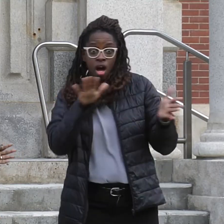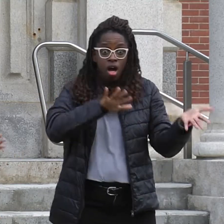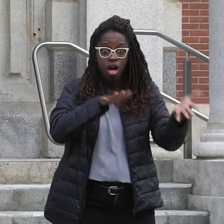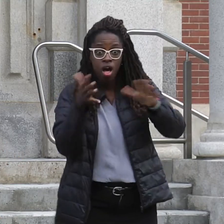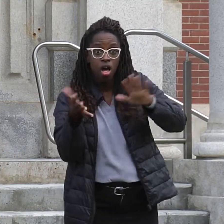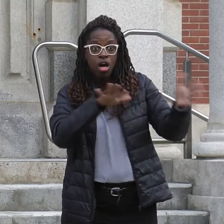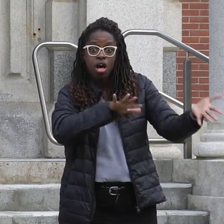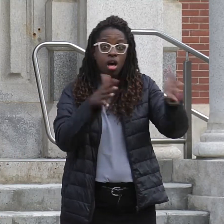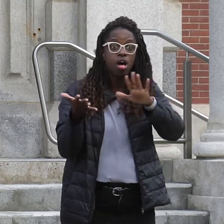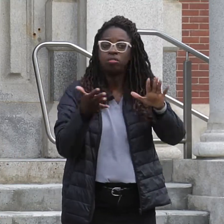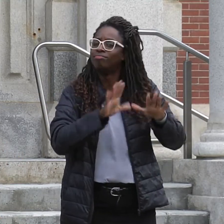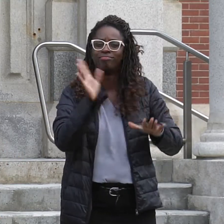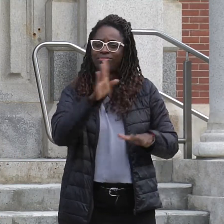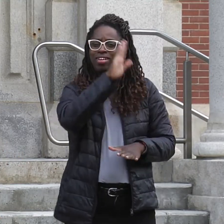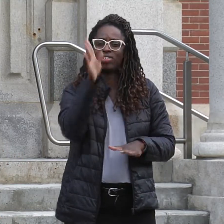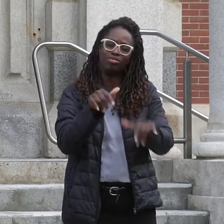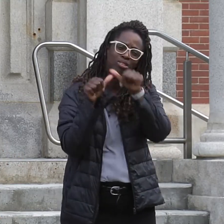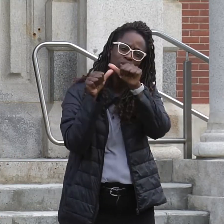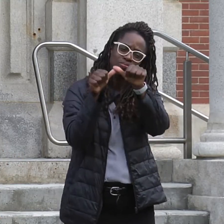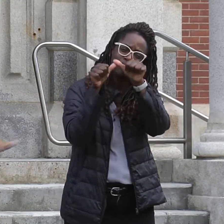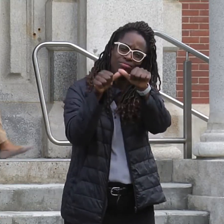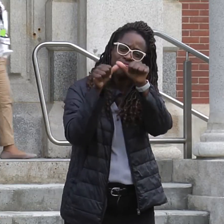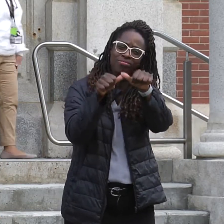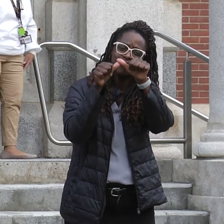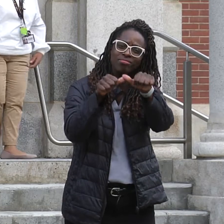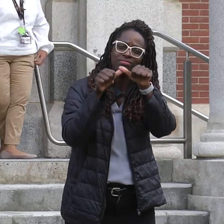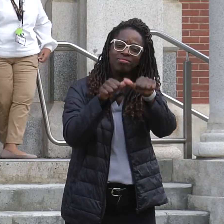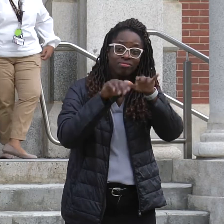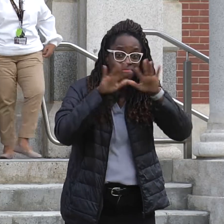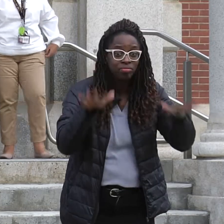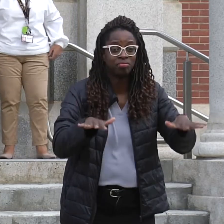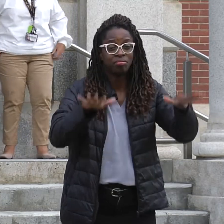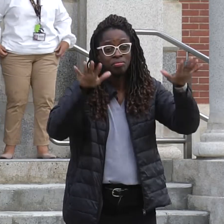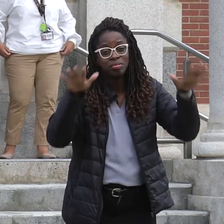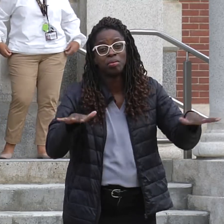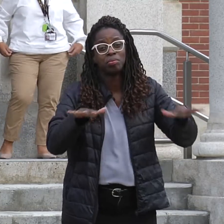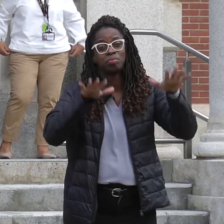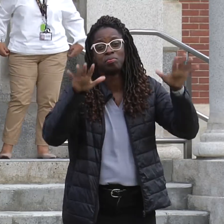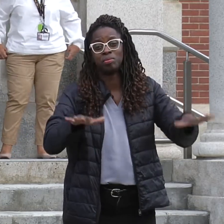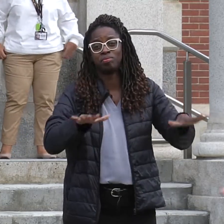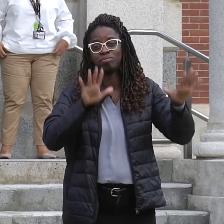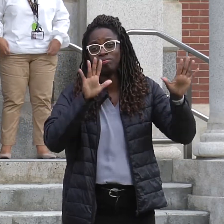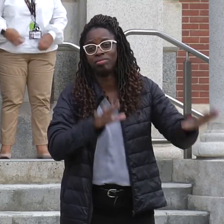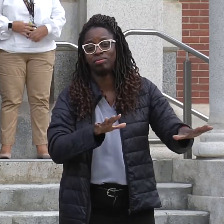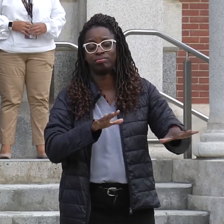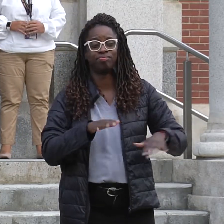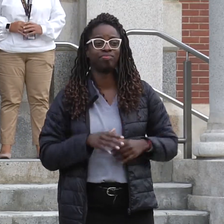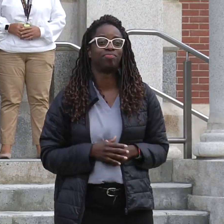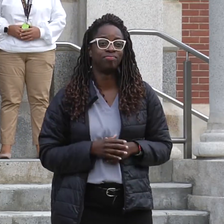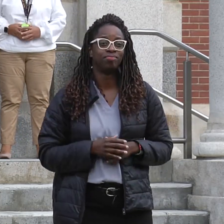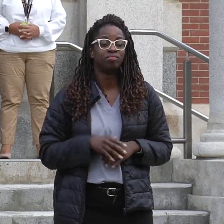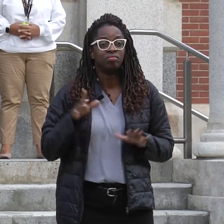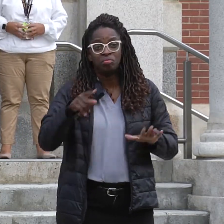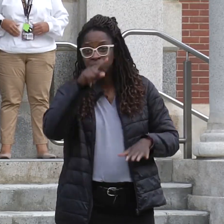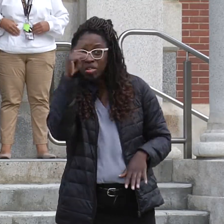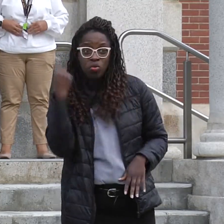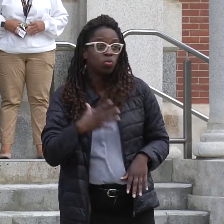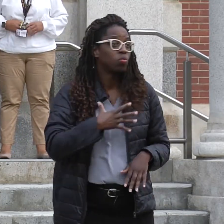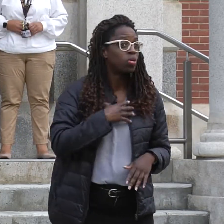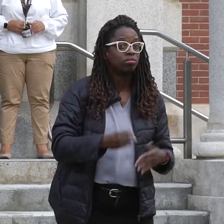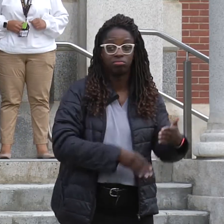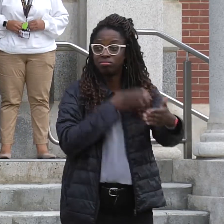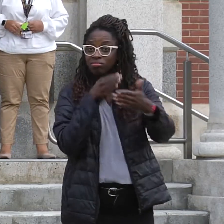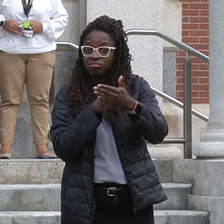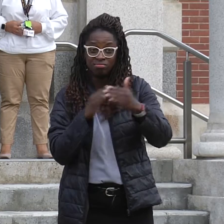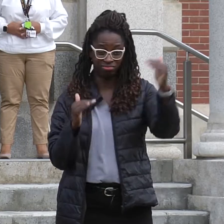on and it beats. It knows no bias, neither heeds prejudice's beckon nor its call. You see,